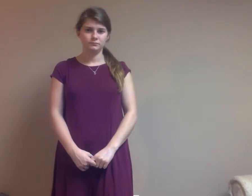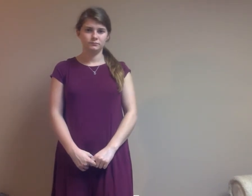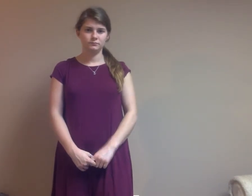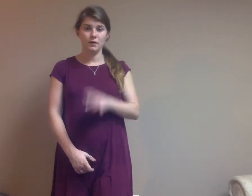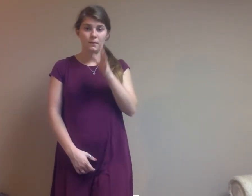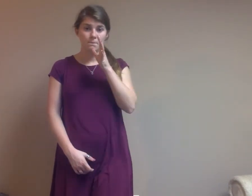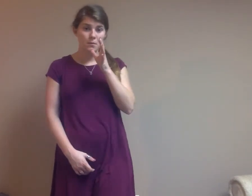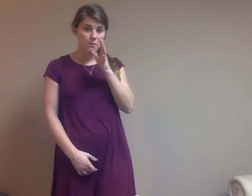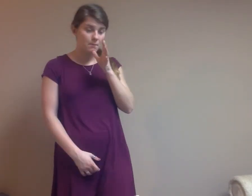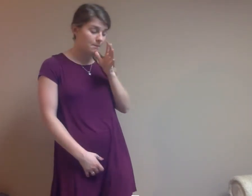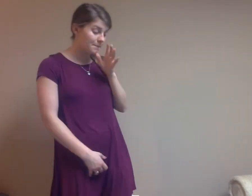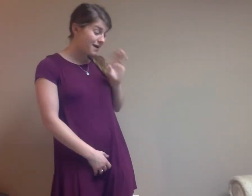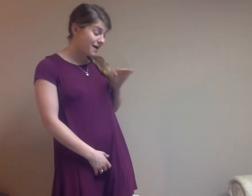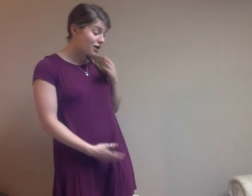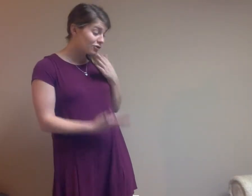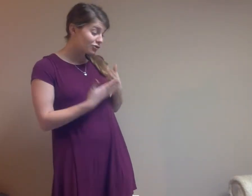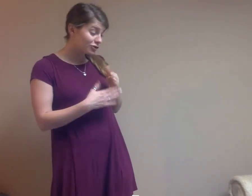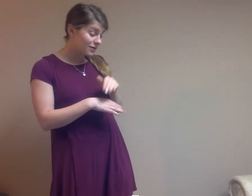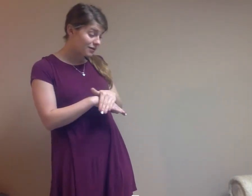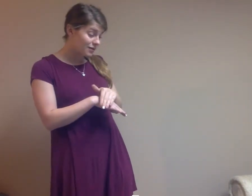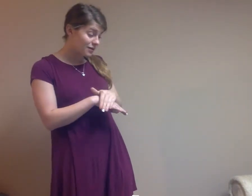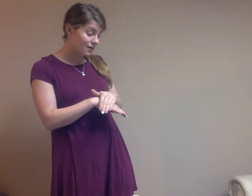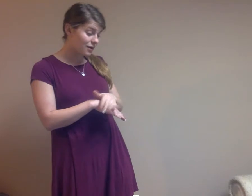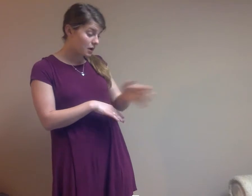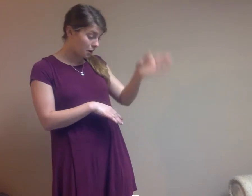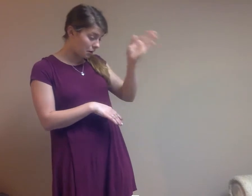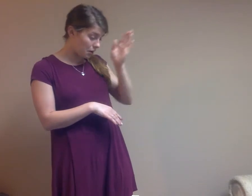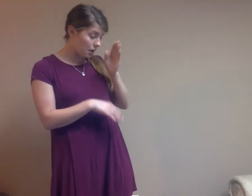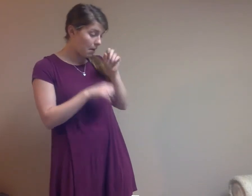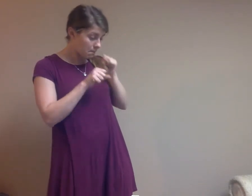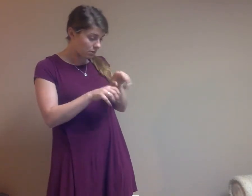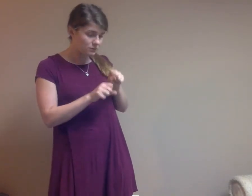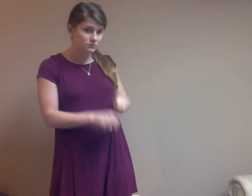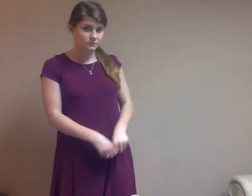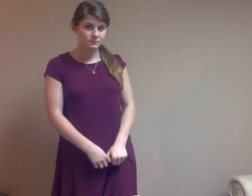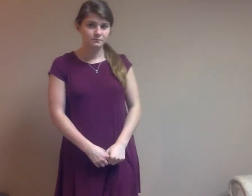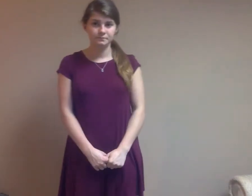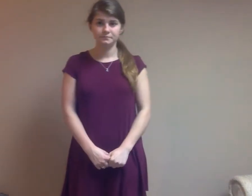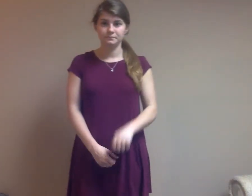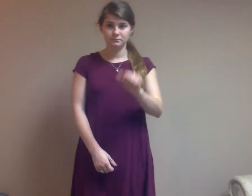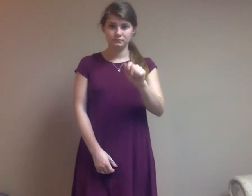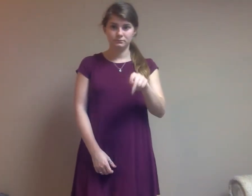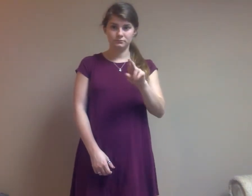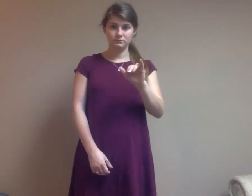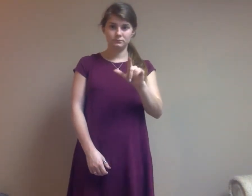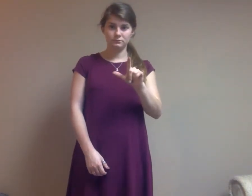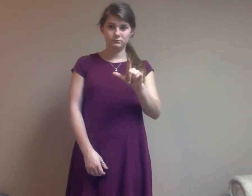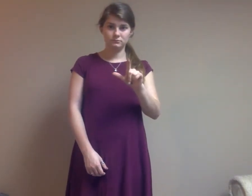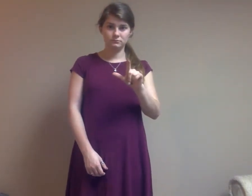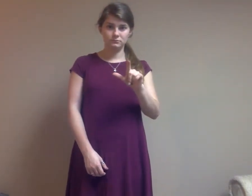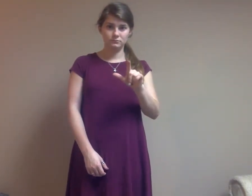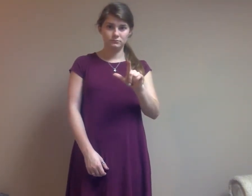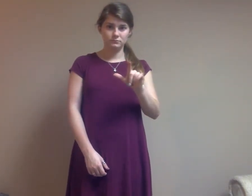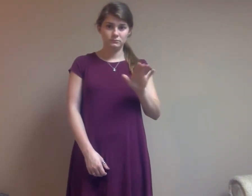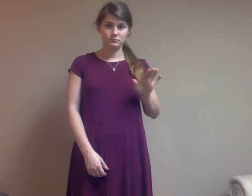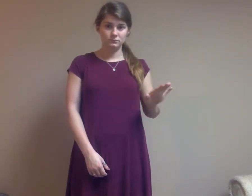Night-night. God bless. See you in the morning. Oh, yeah, it was pretty good. April's brother, Alex, has been a boarder at the same school for the last 2 years. Yeah, I'm fine. Most weekends